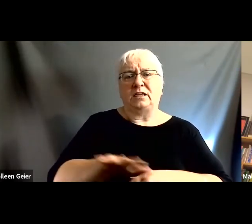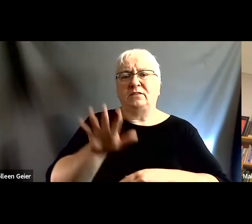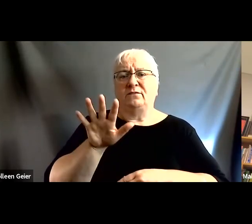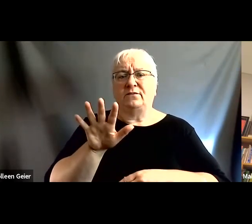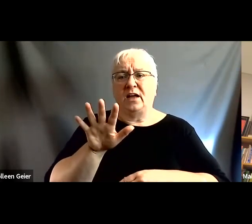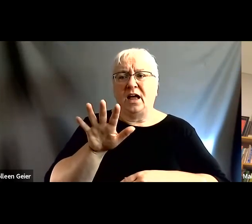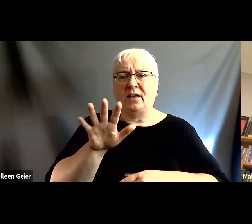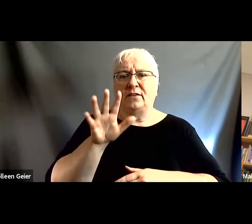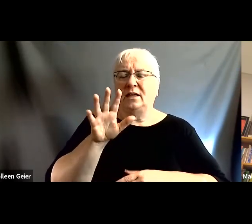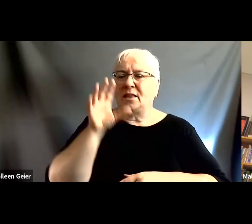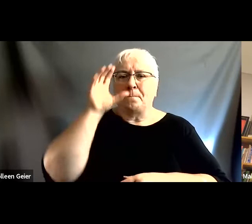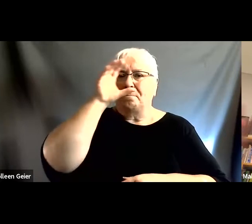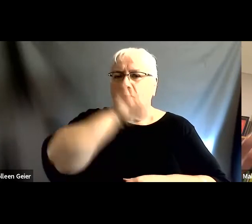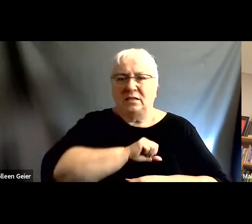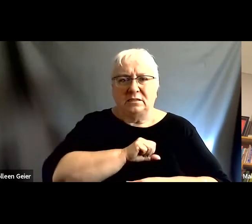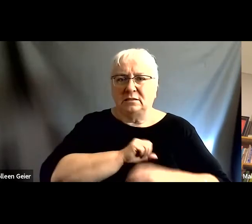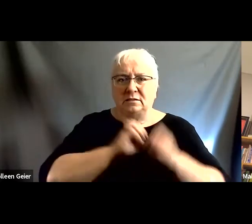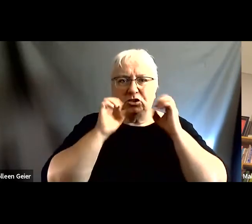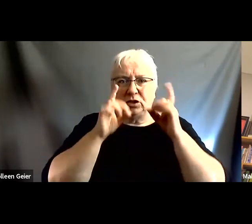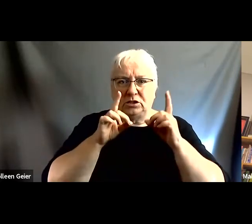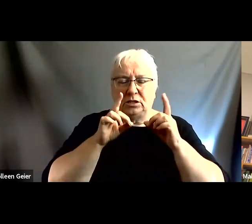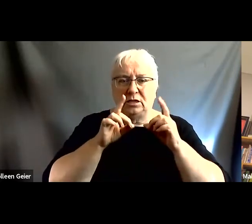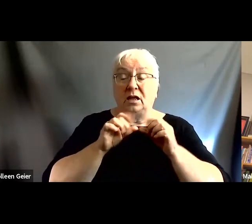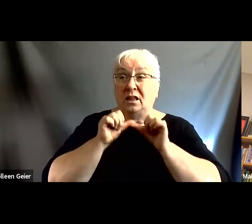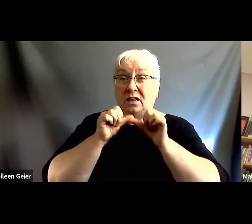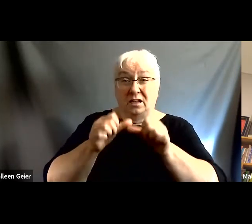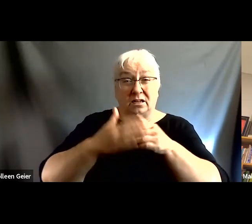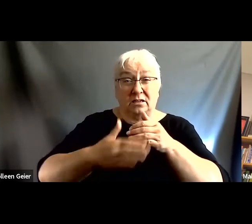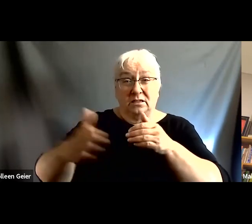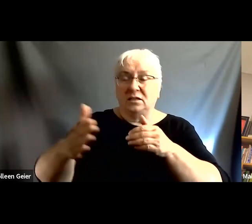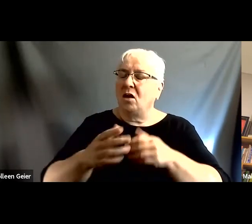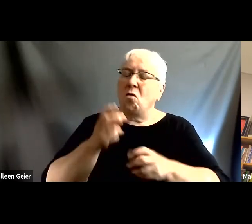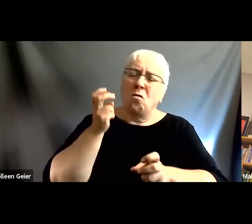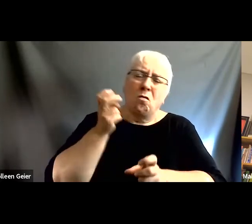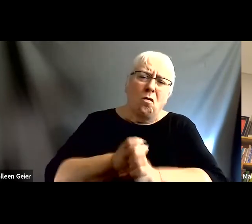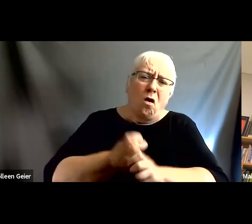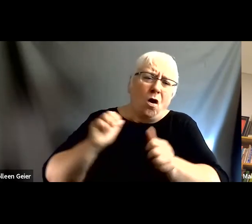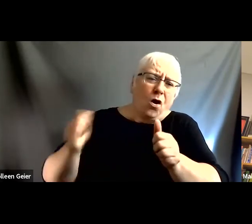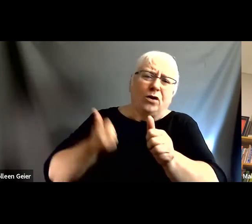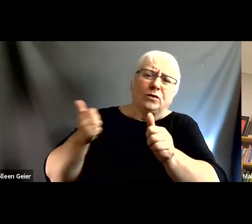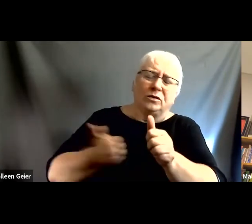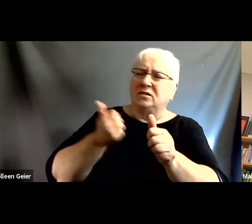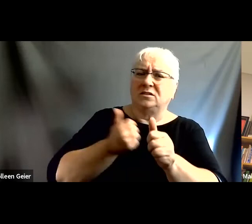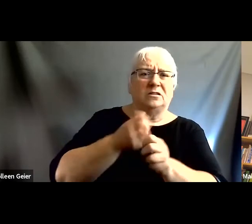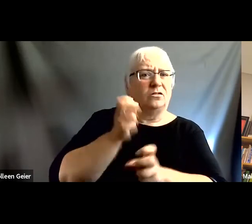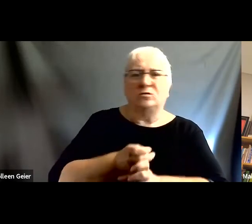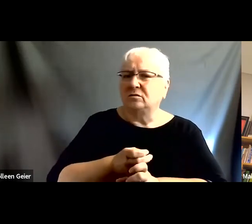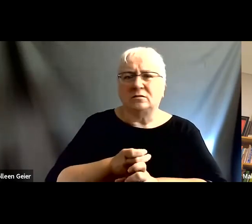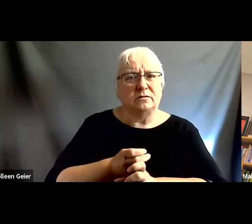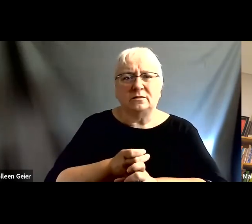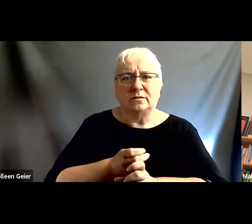a tremendous task trying to catch up again. Because this is going to be something that they can never